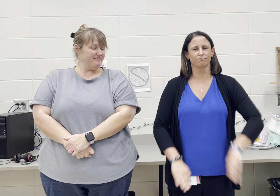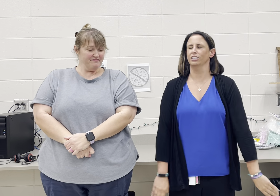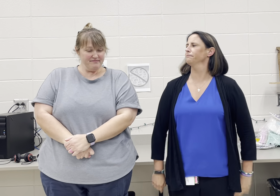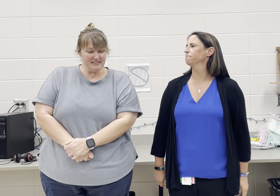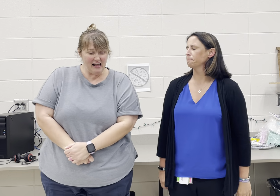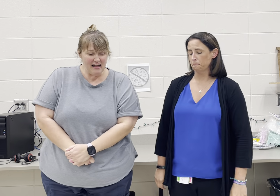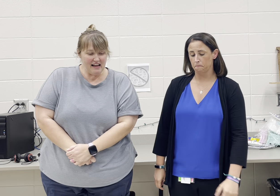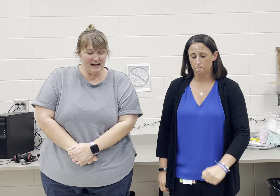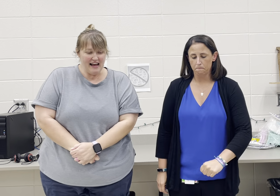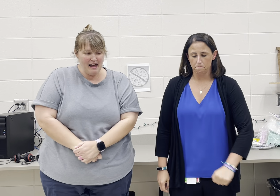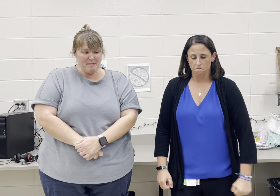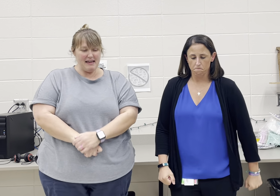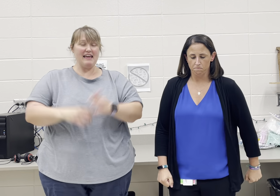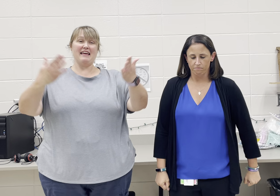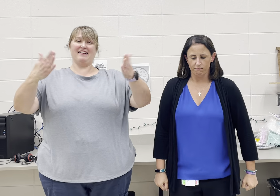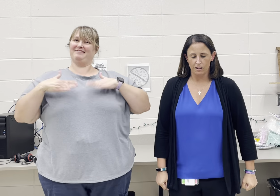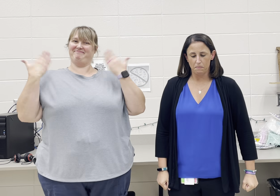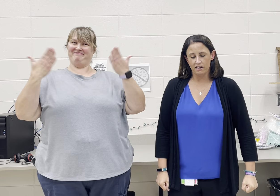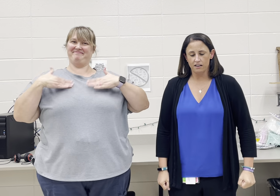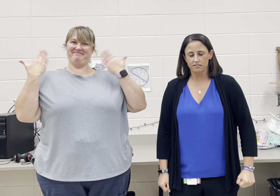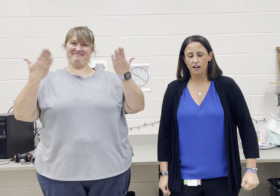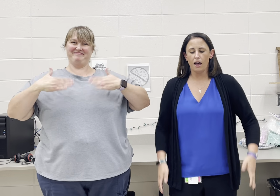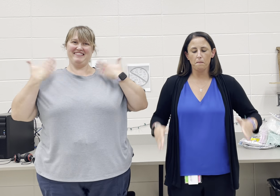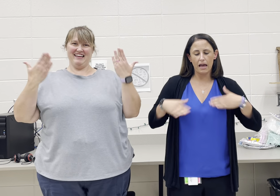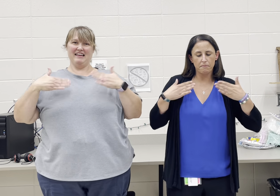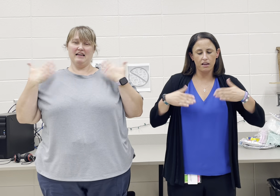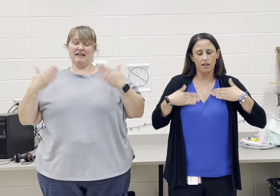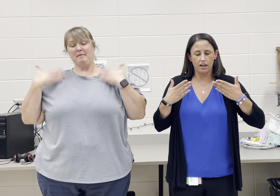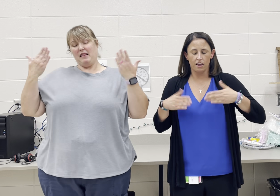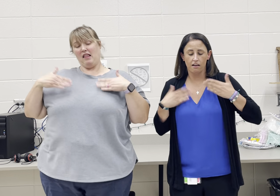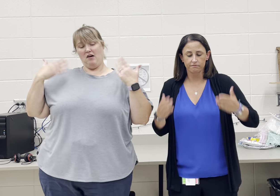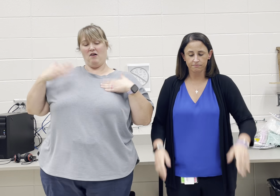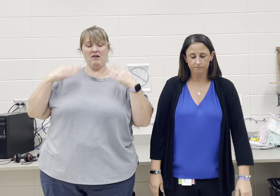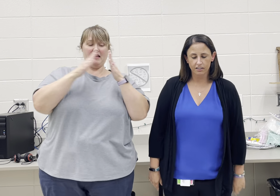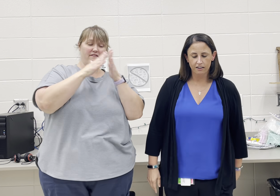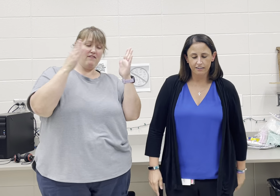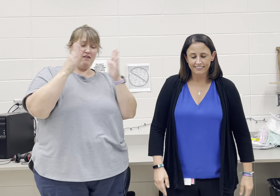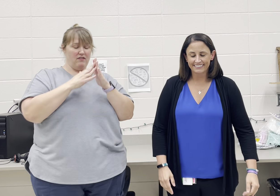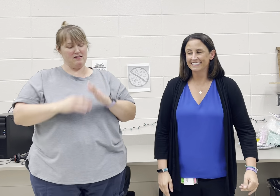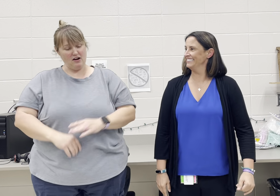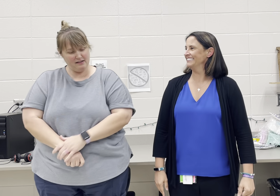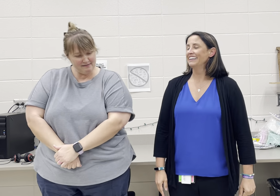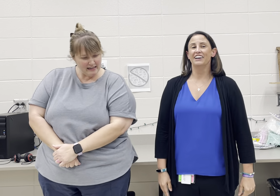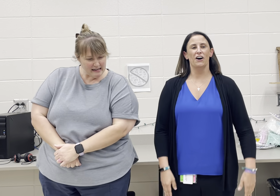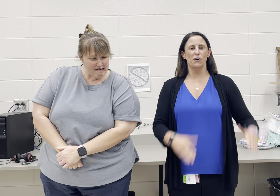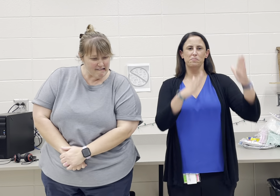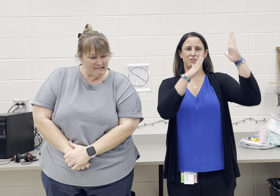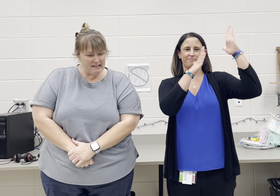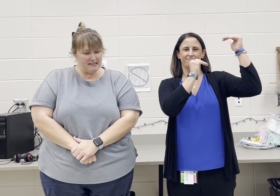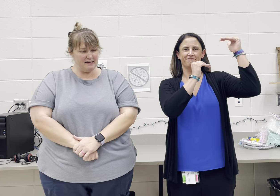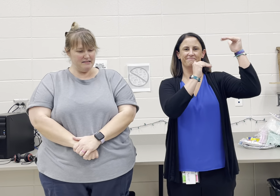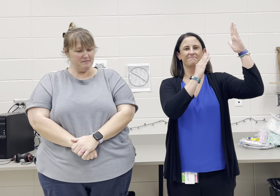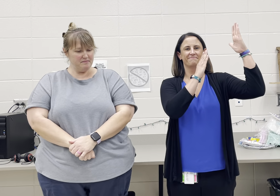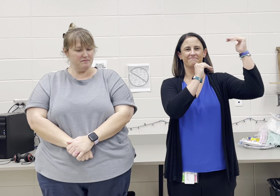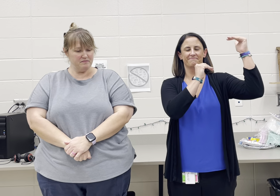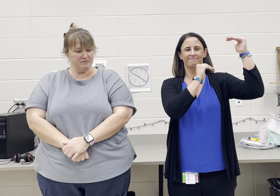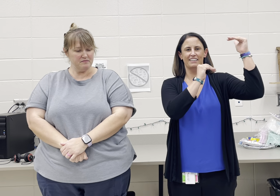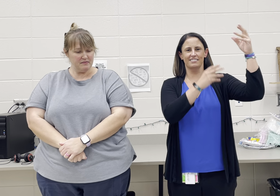Okay. happy. Because I'm happy. Sorry. Hope. And it's not